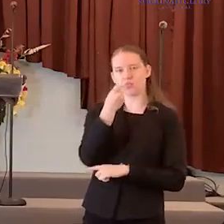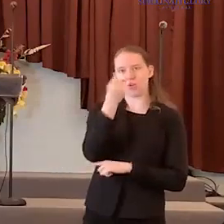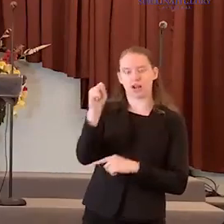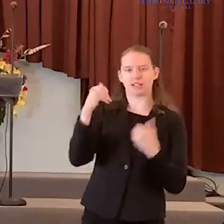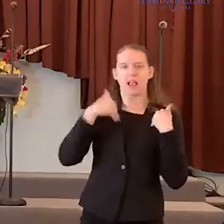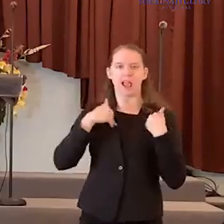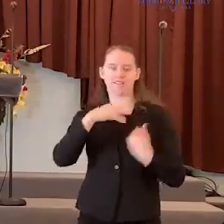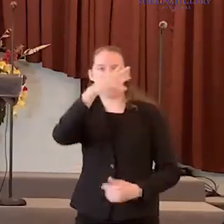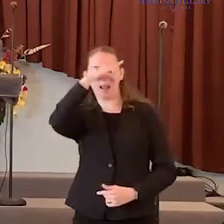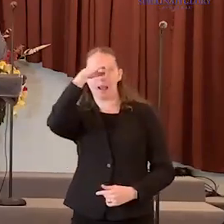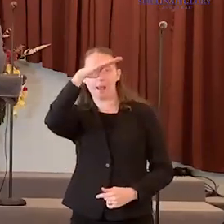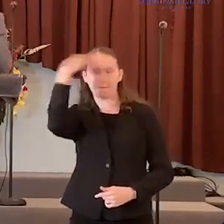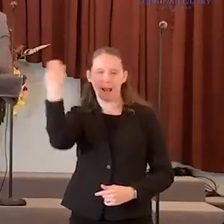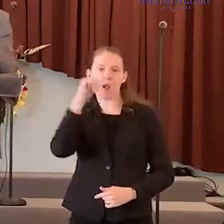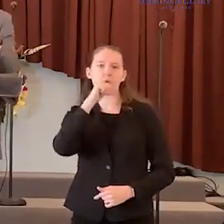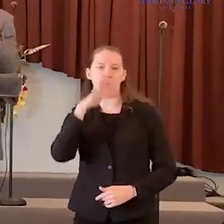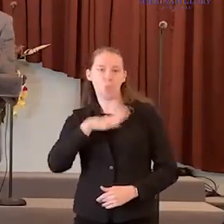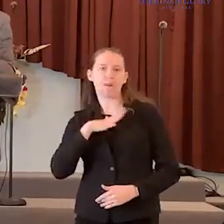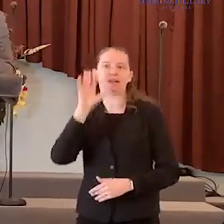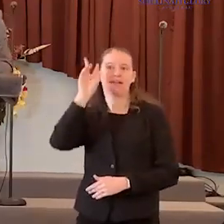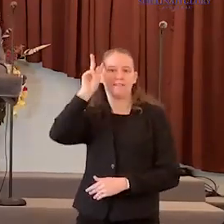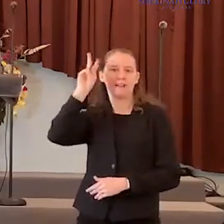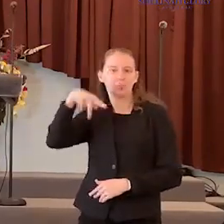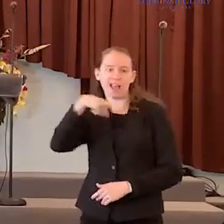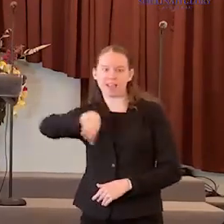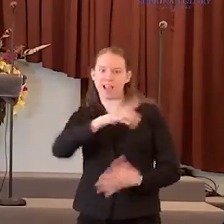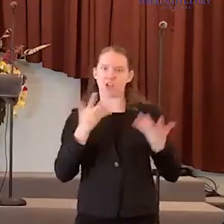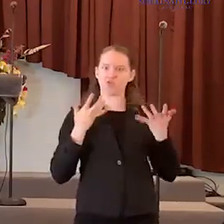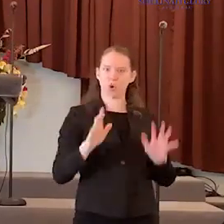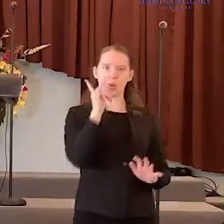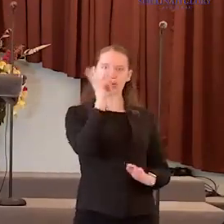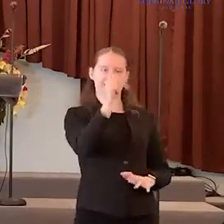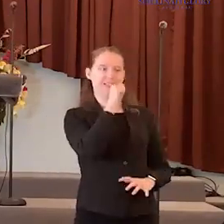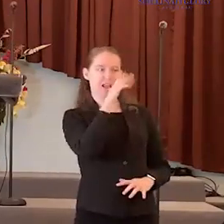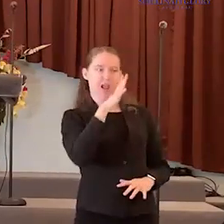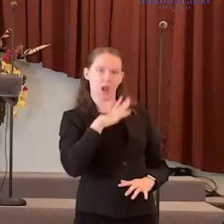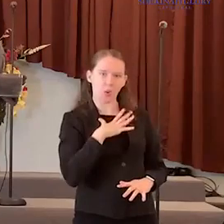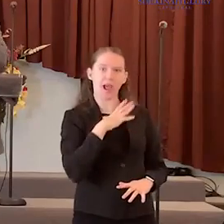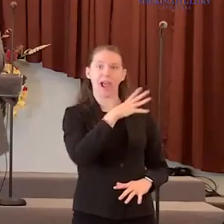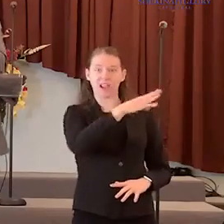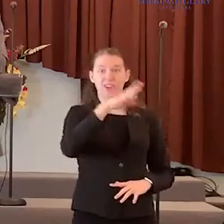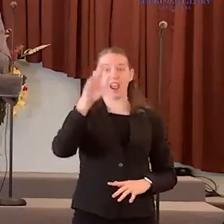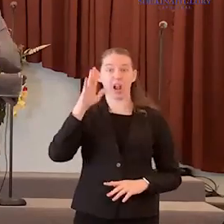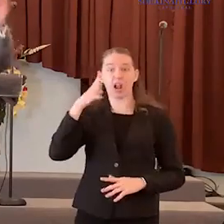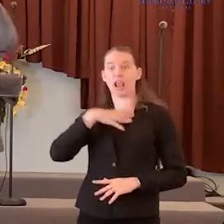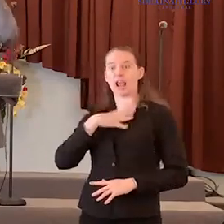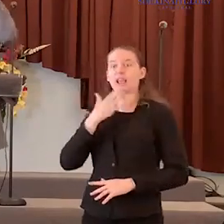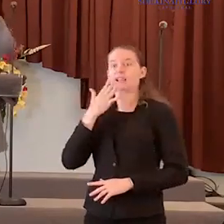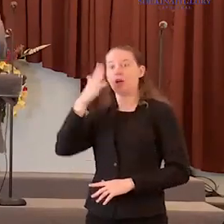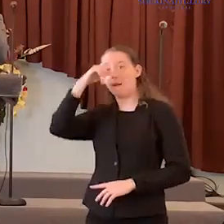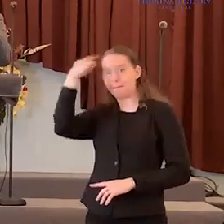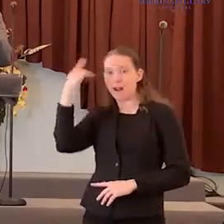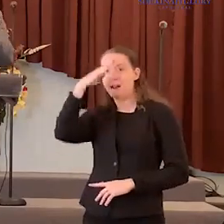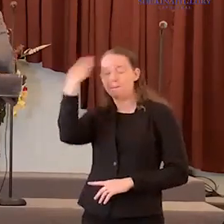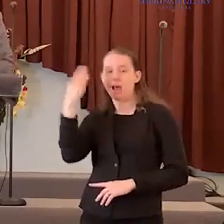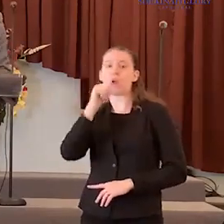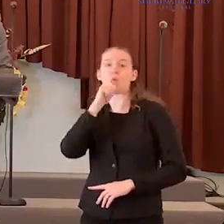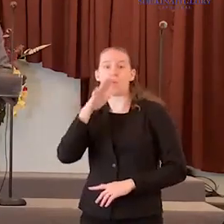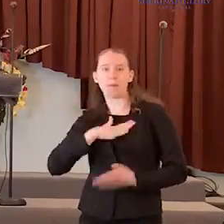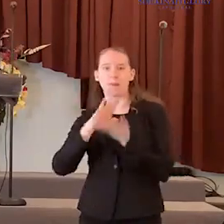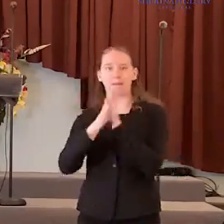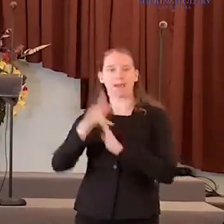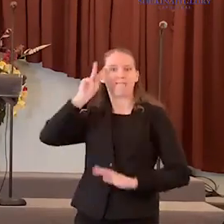Come on, talk to somebody. They're not going to see a woman, not only a woman, but a woman of color as the vice president of